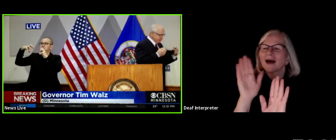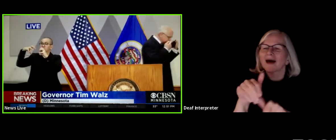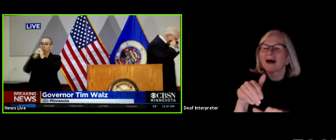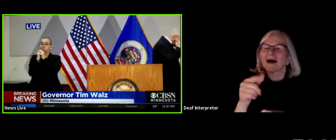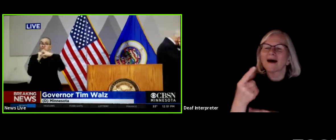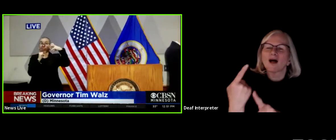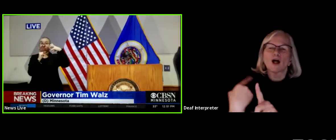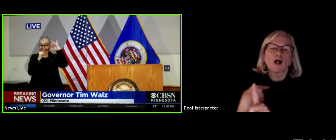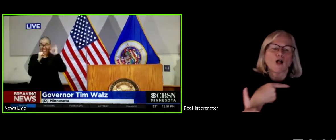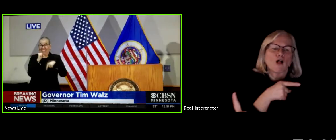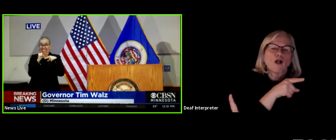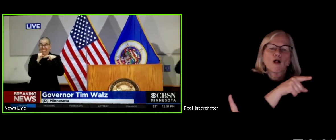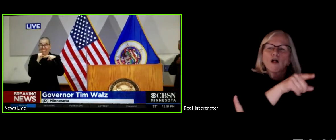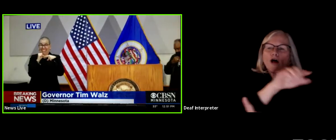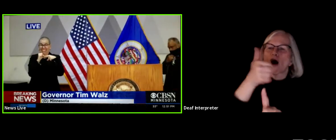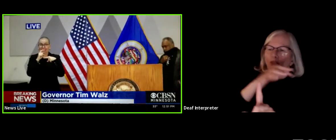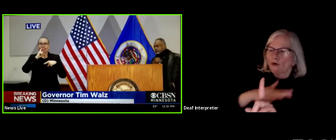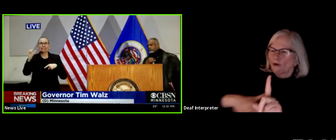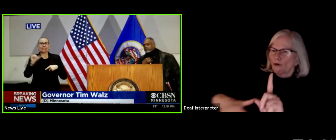happened.